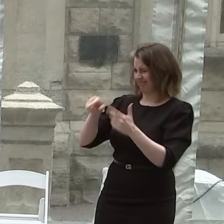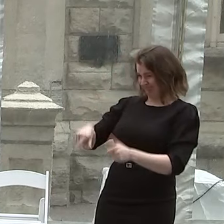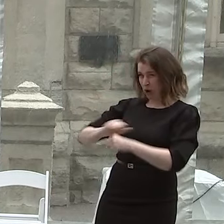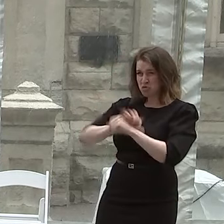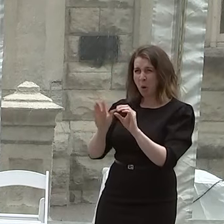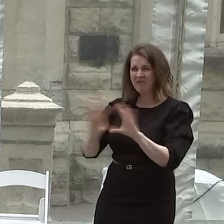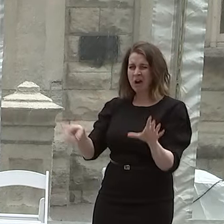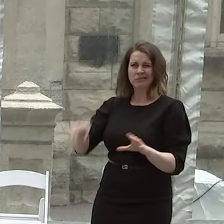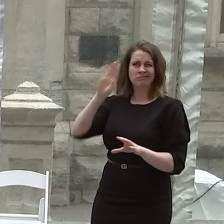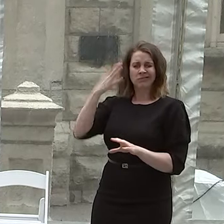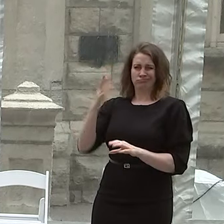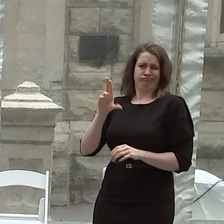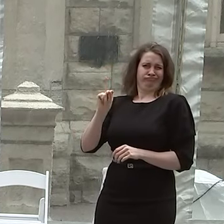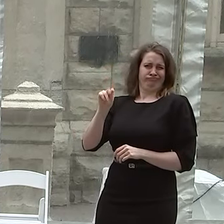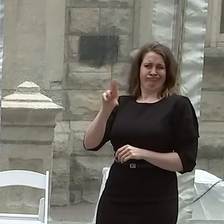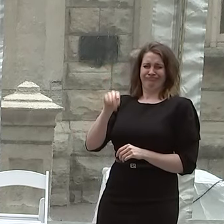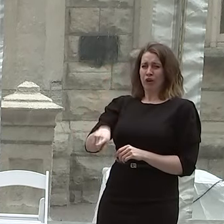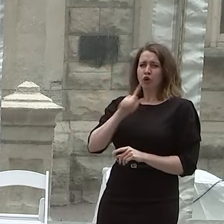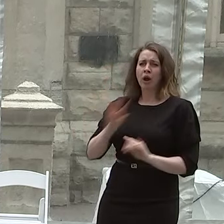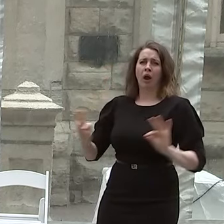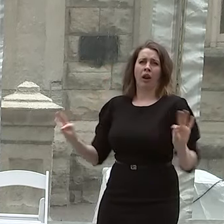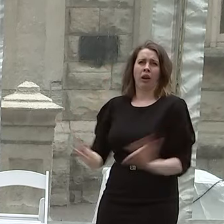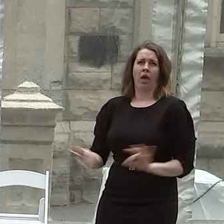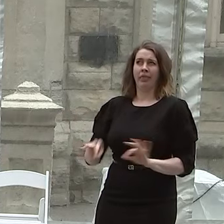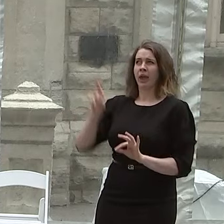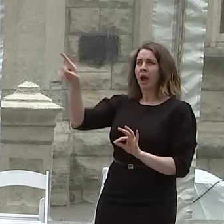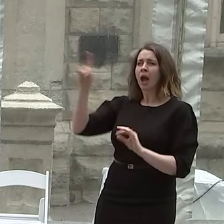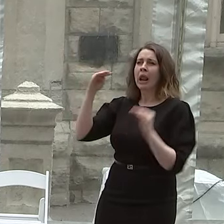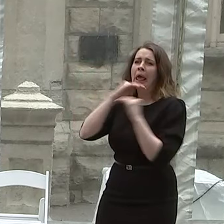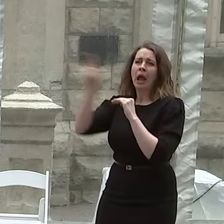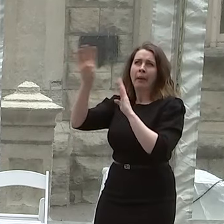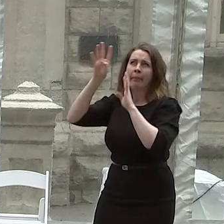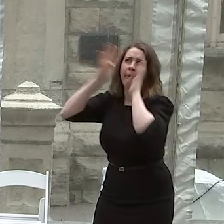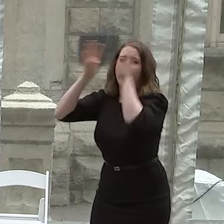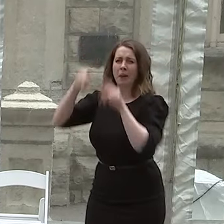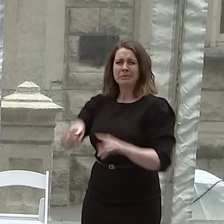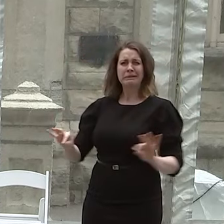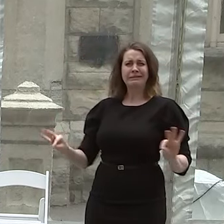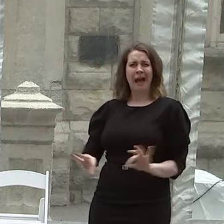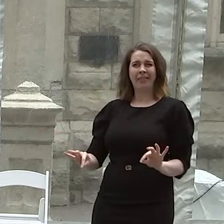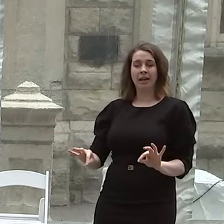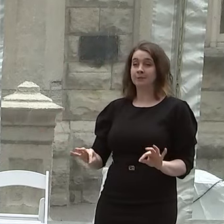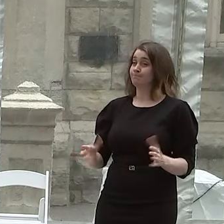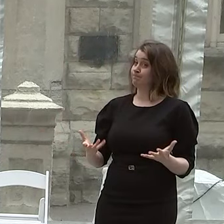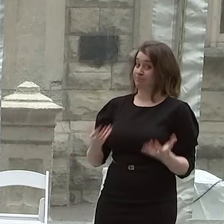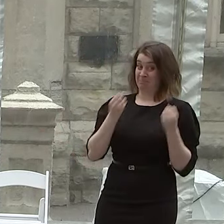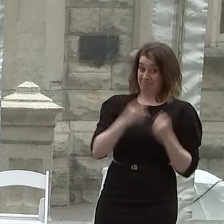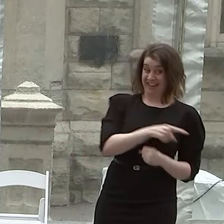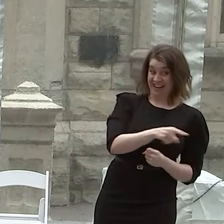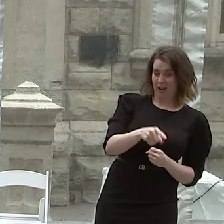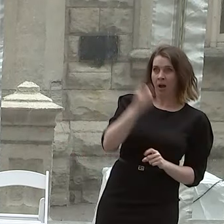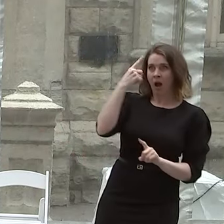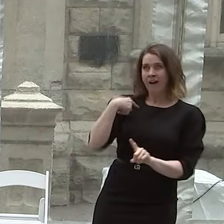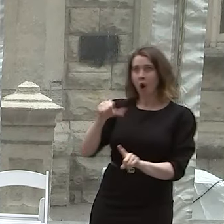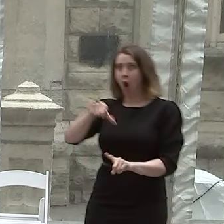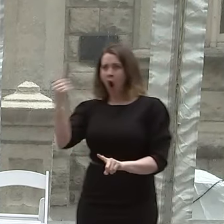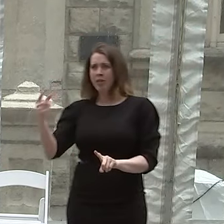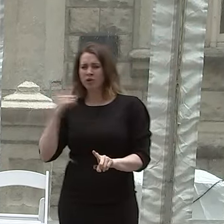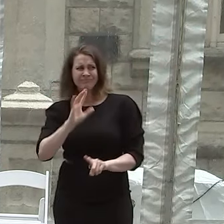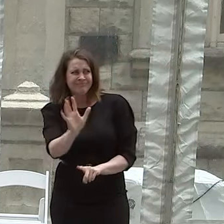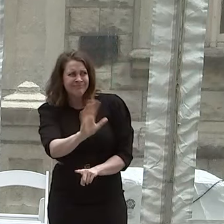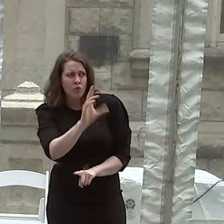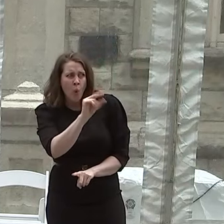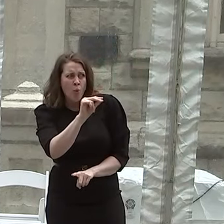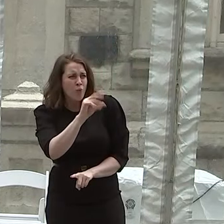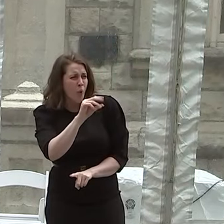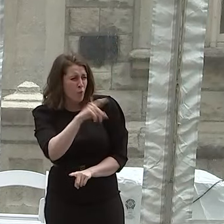disease is as bad as getting the flu, you hear a rush of other people coming over